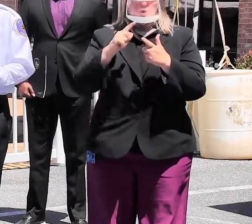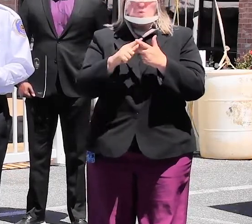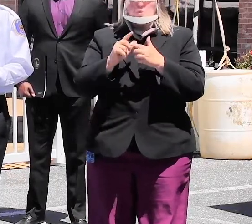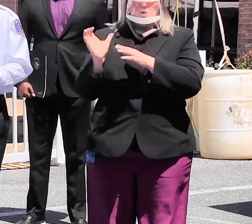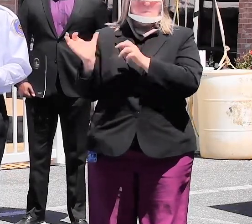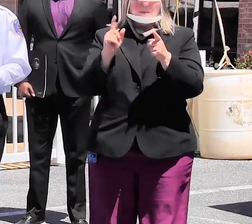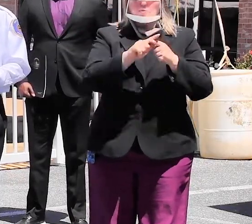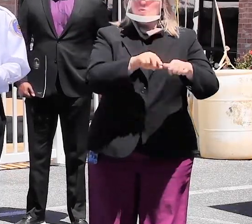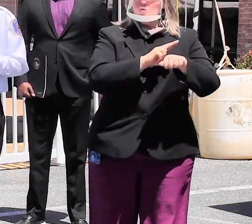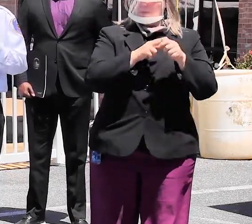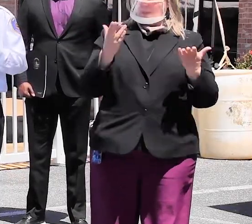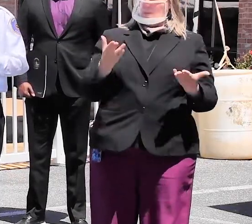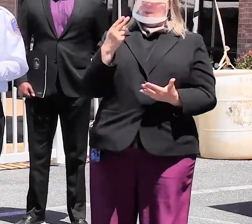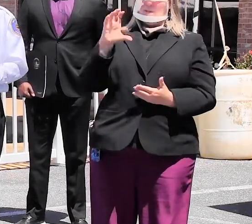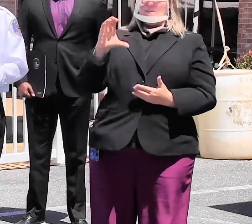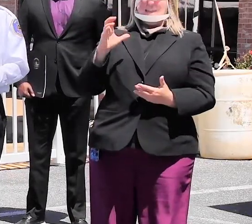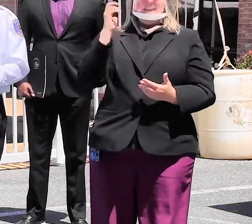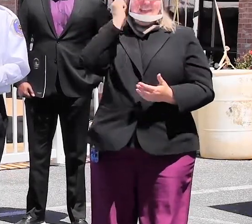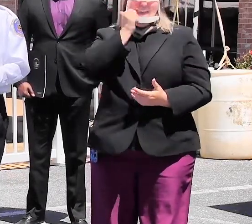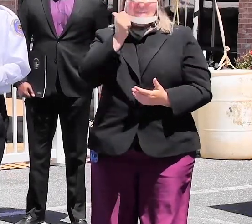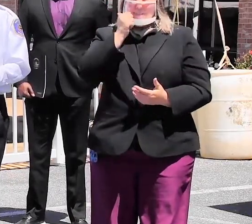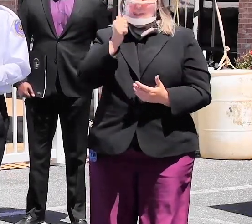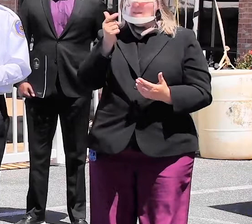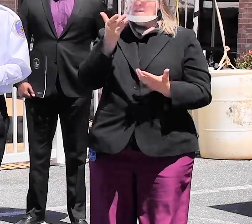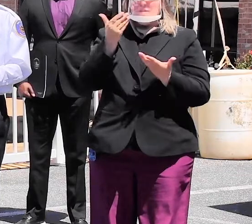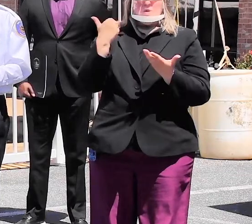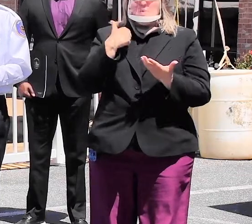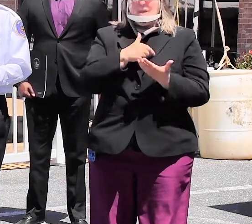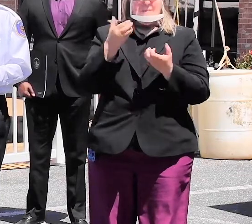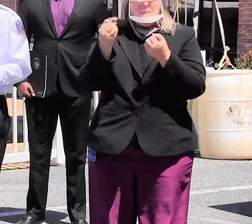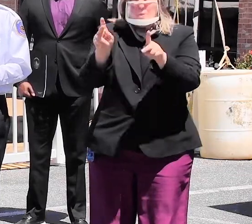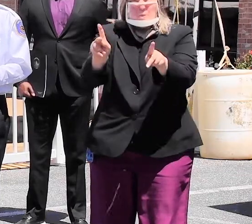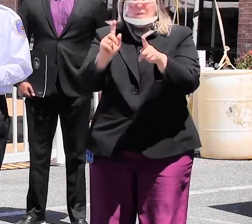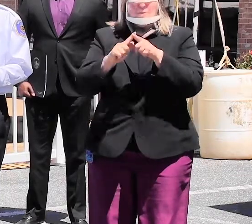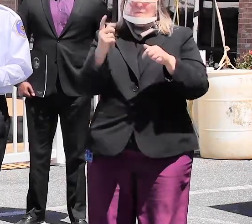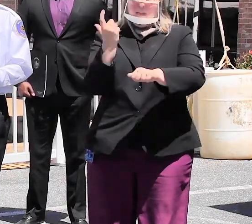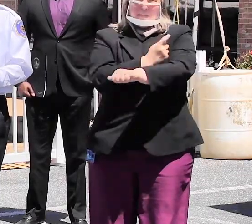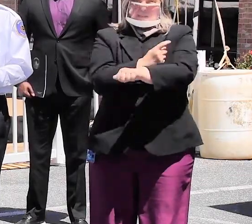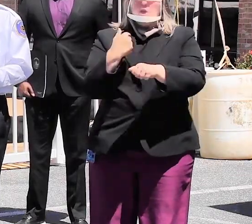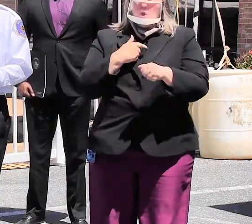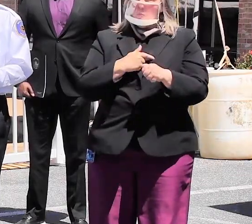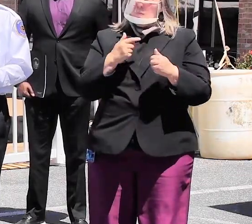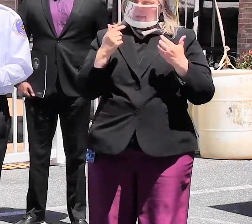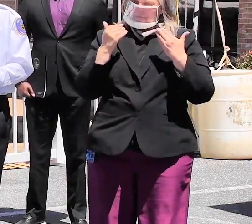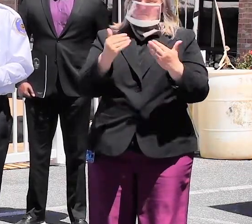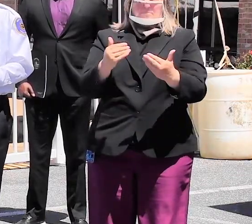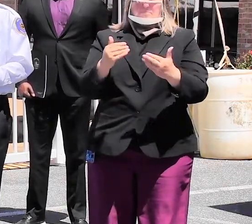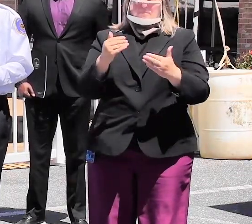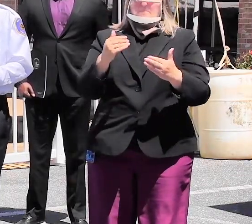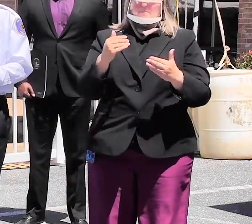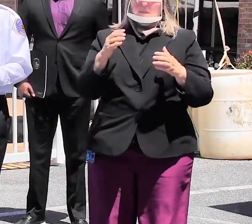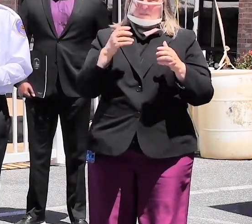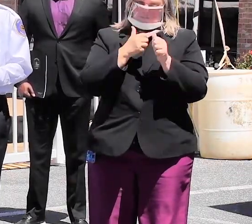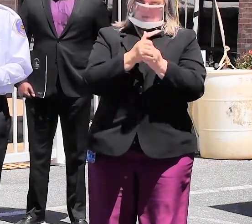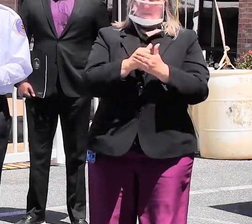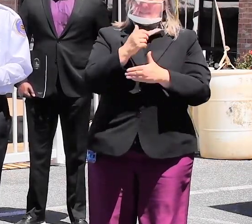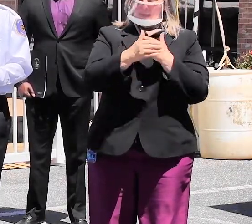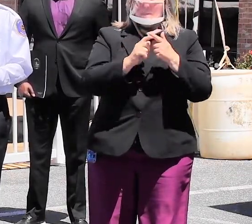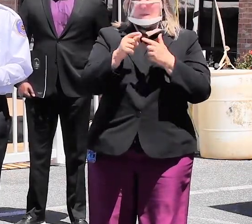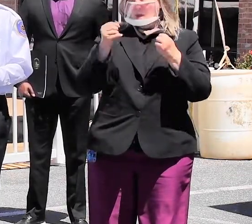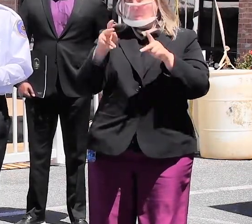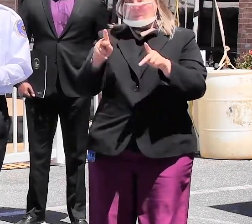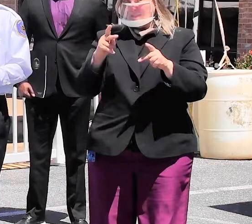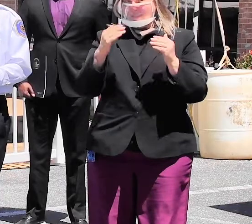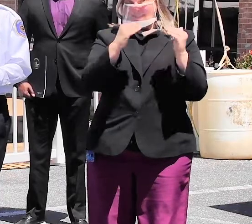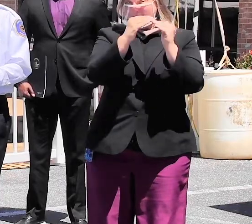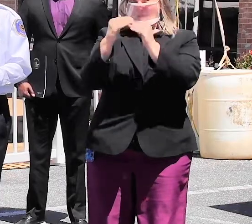County. Every day there is an opportunity to be vaccinated. We take that step. But those opportunities are not always the